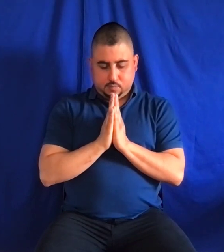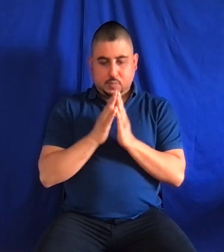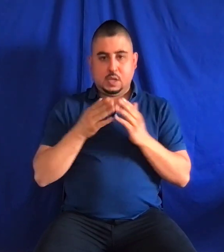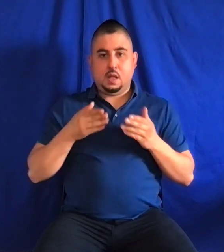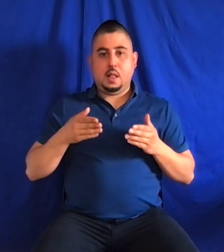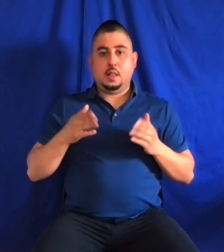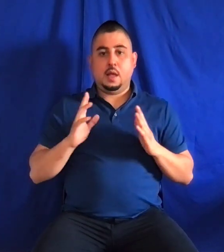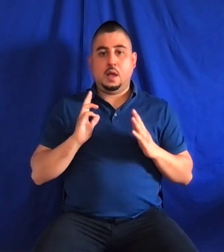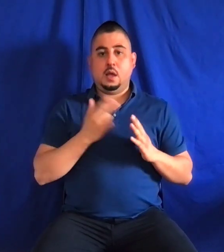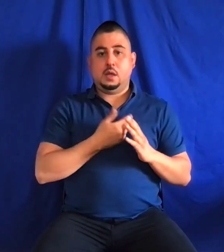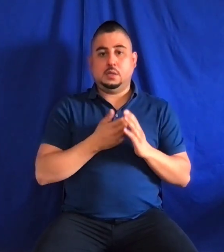pray.